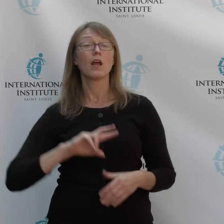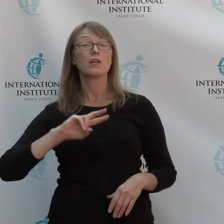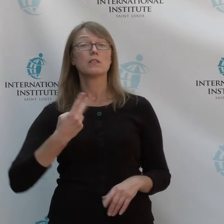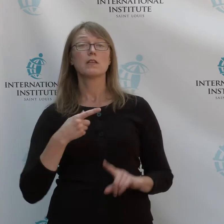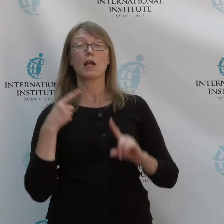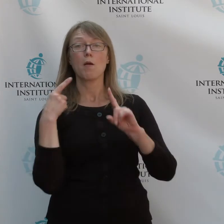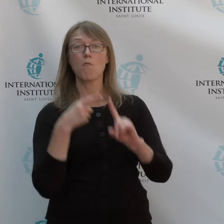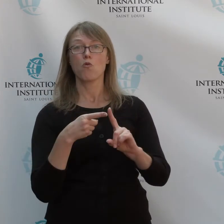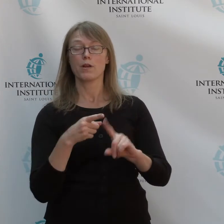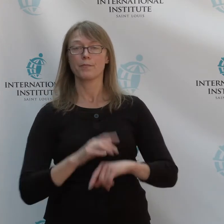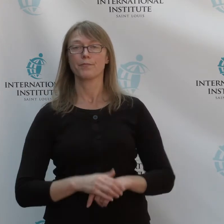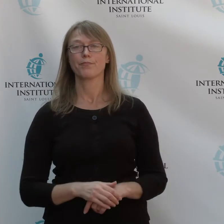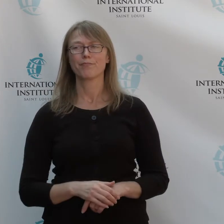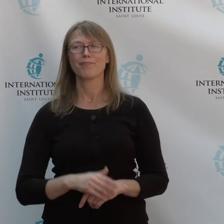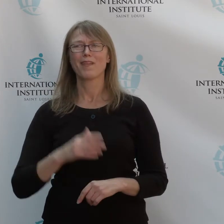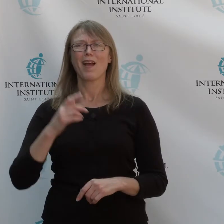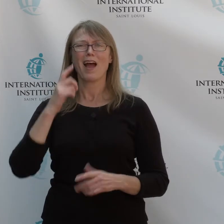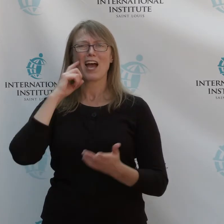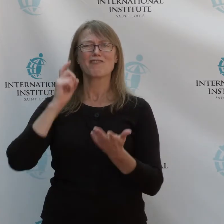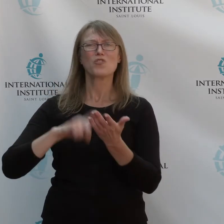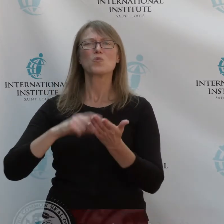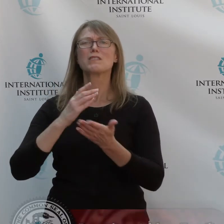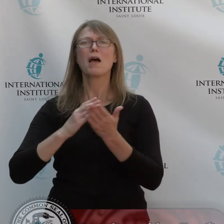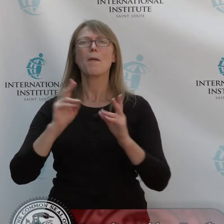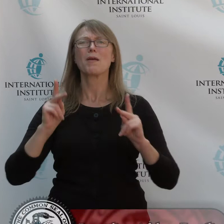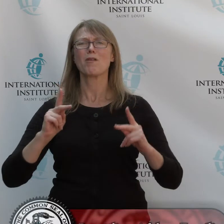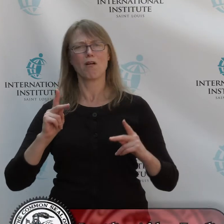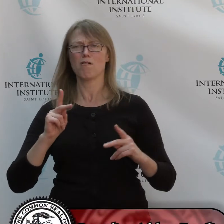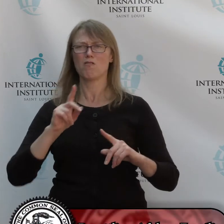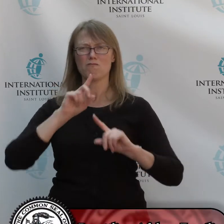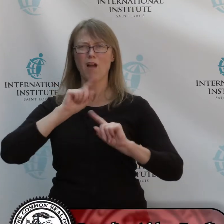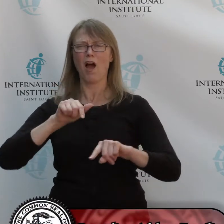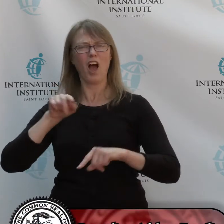some reactions to the news after it was announced